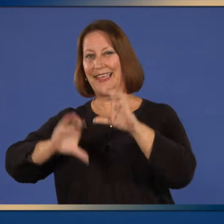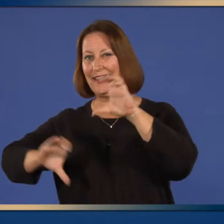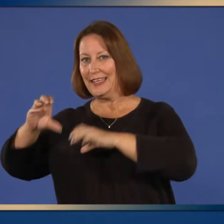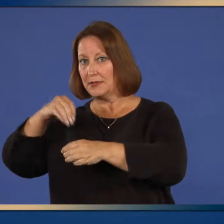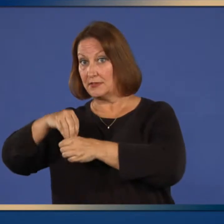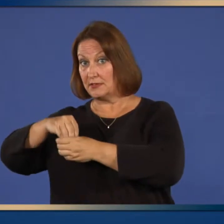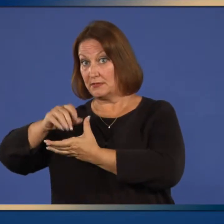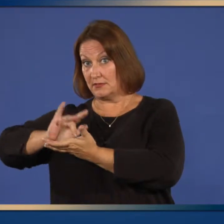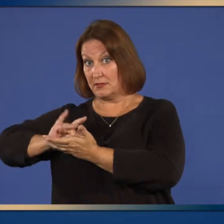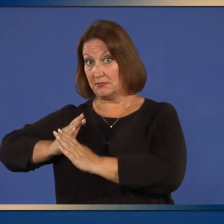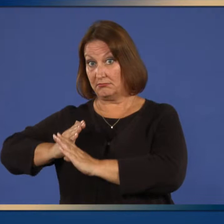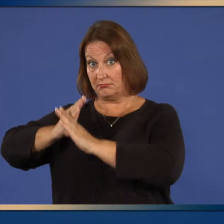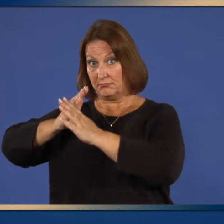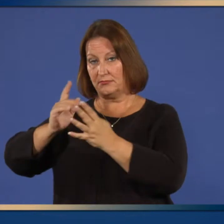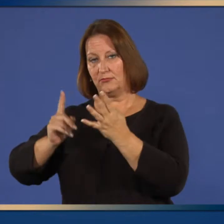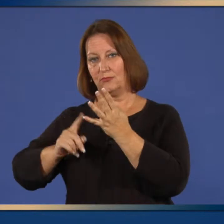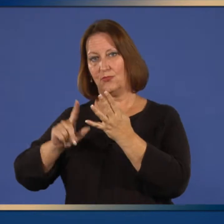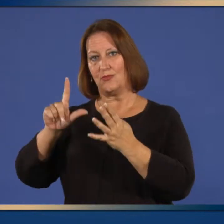or latex?